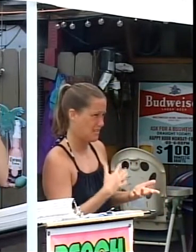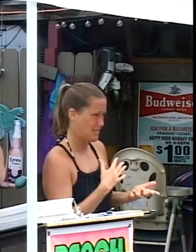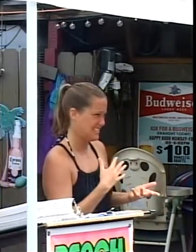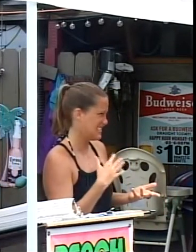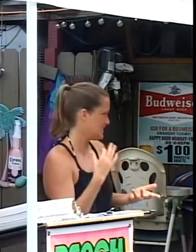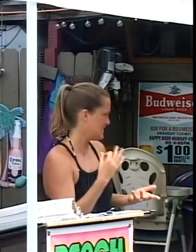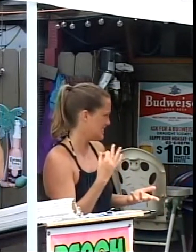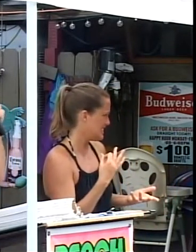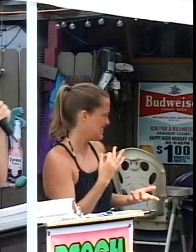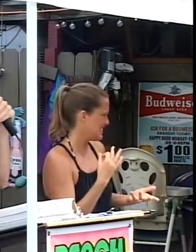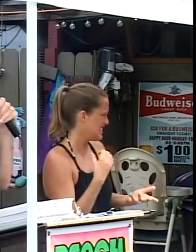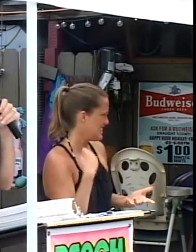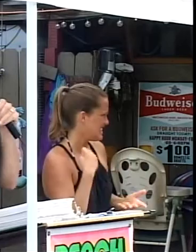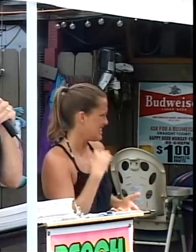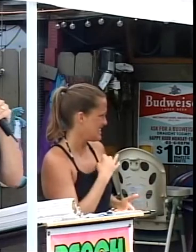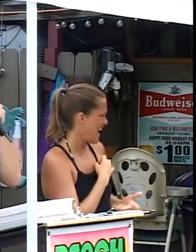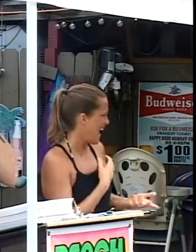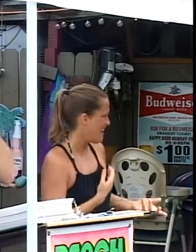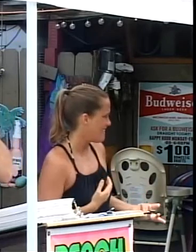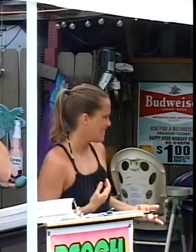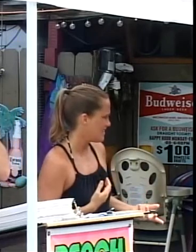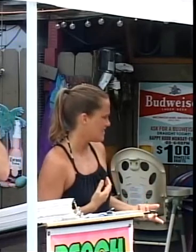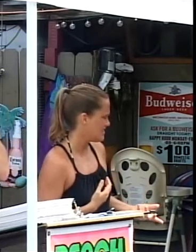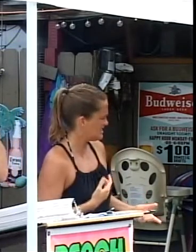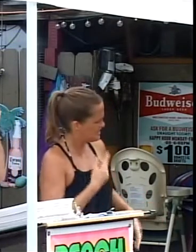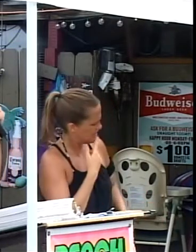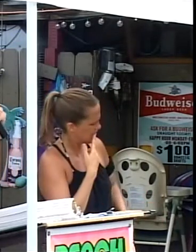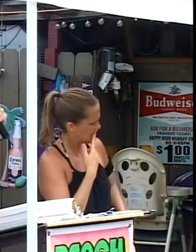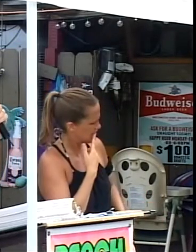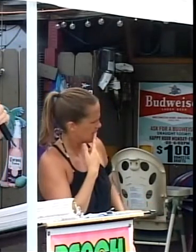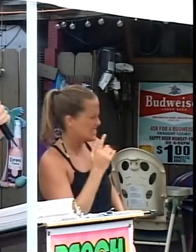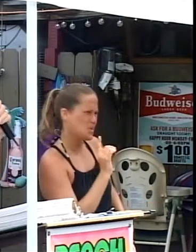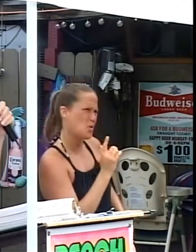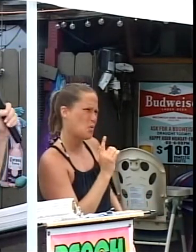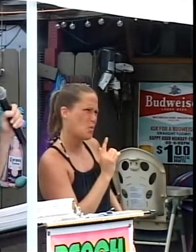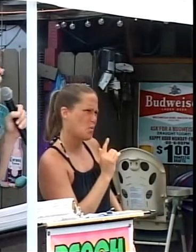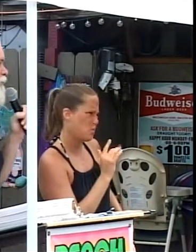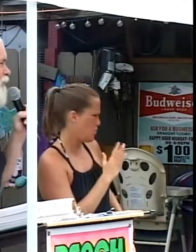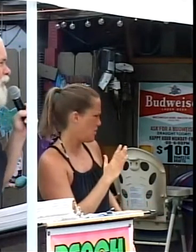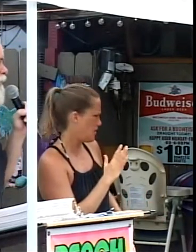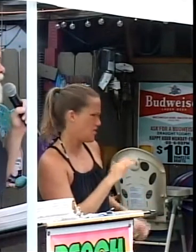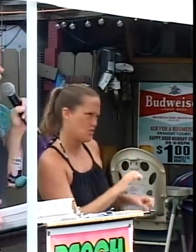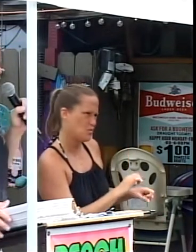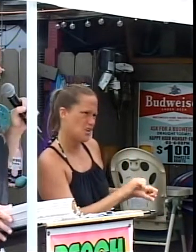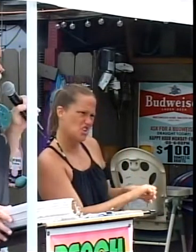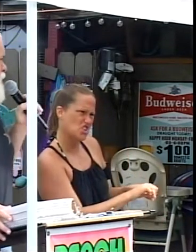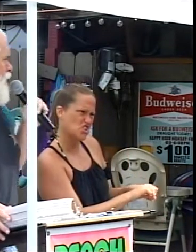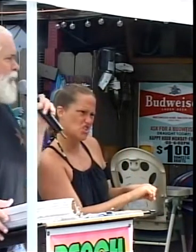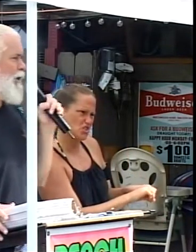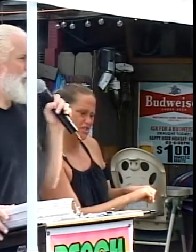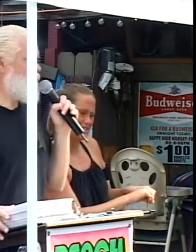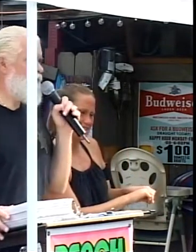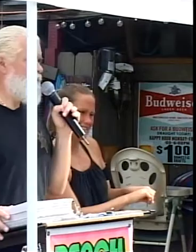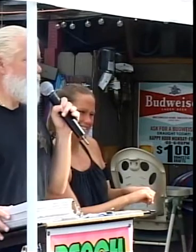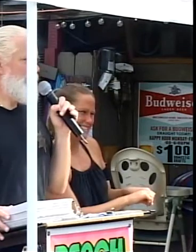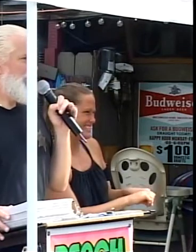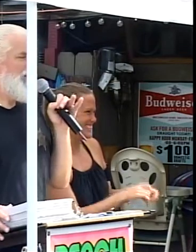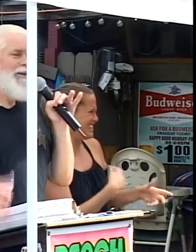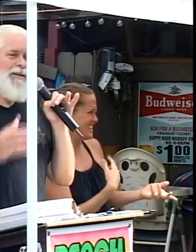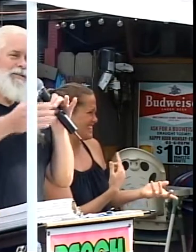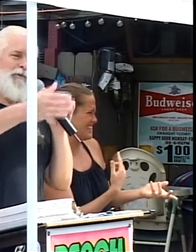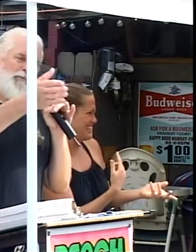Oh. Where are your shoes? They're in my room. Well, you can't come in here without